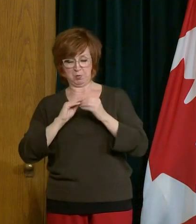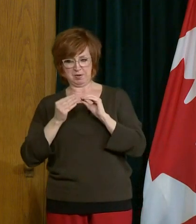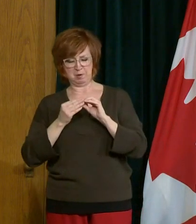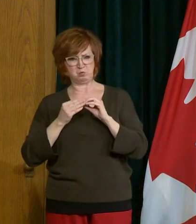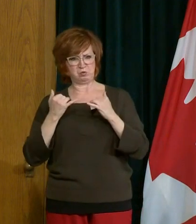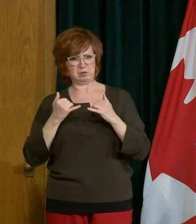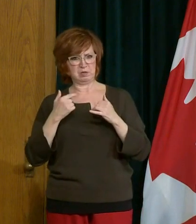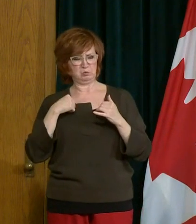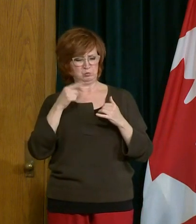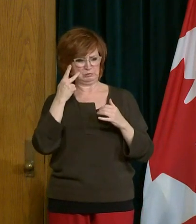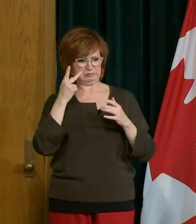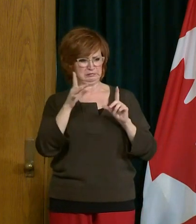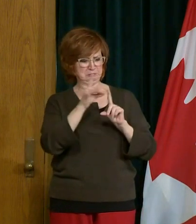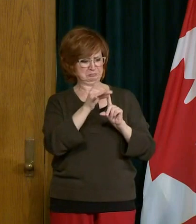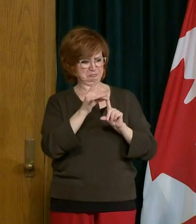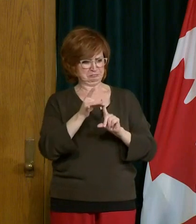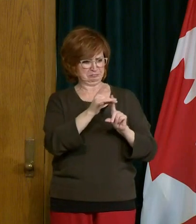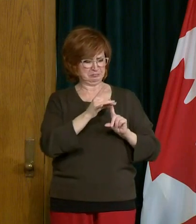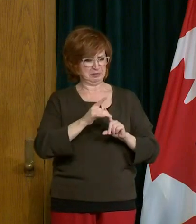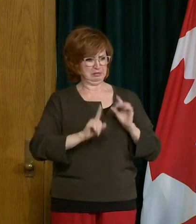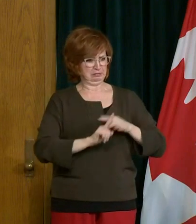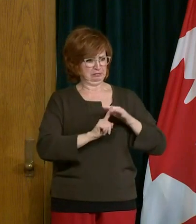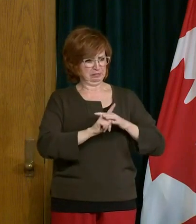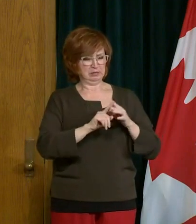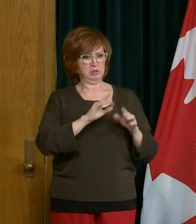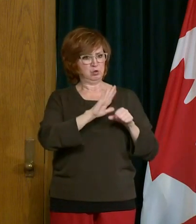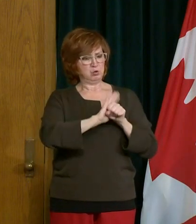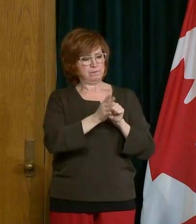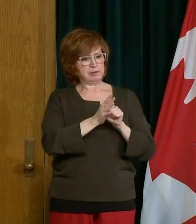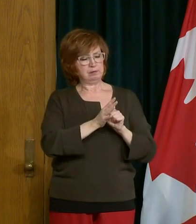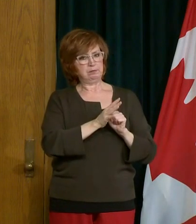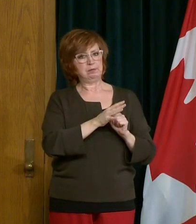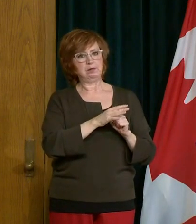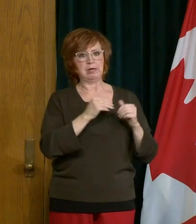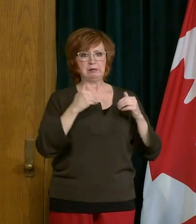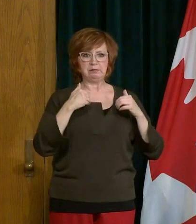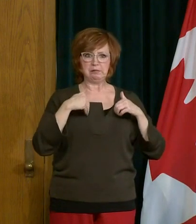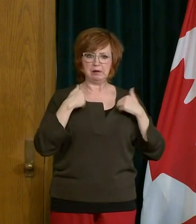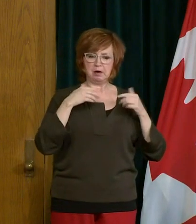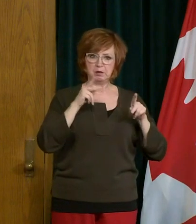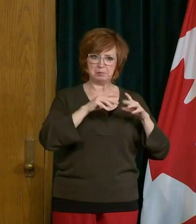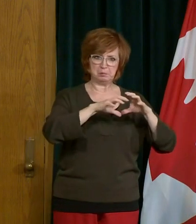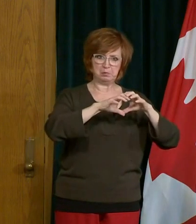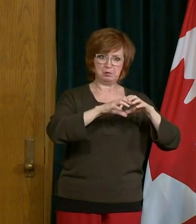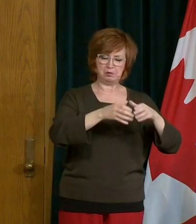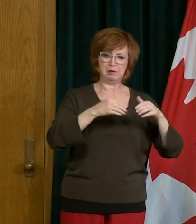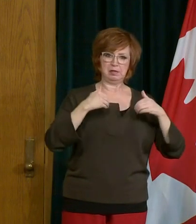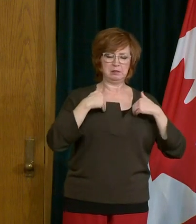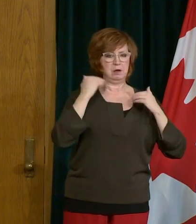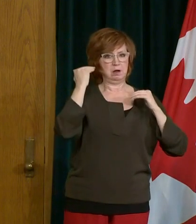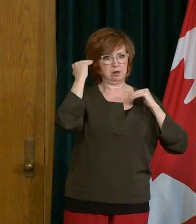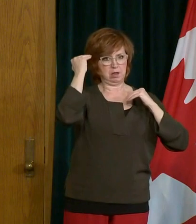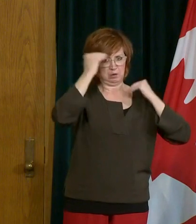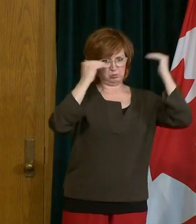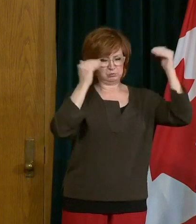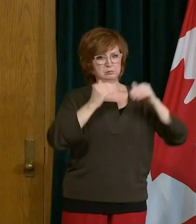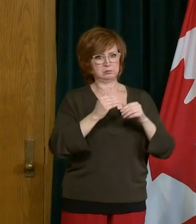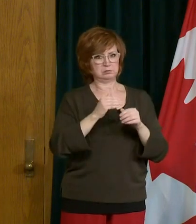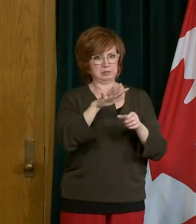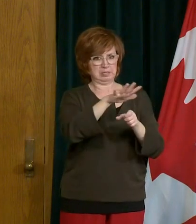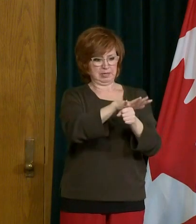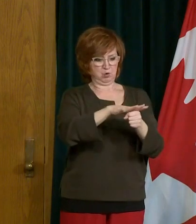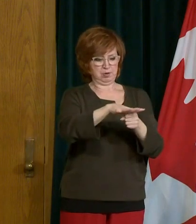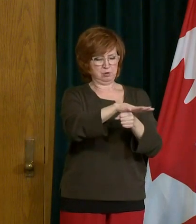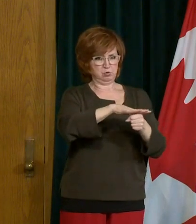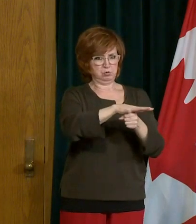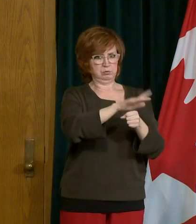are contracting COVID-19 in the community and in surrounding communities of Loche. I won't speak